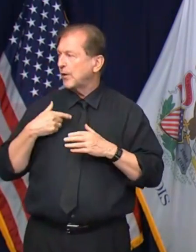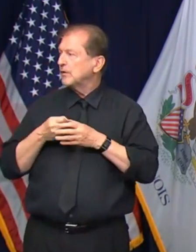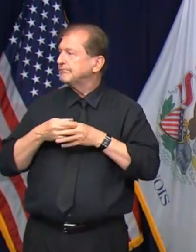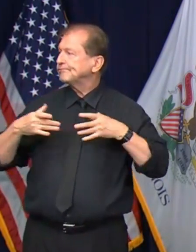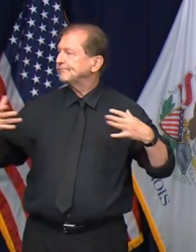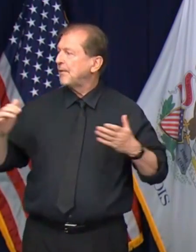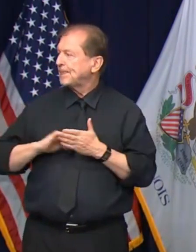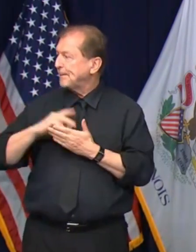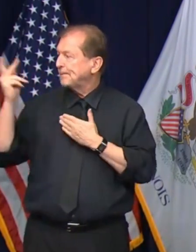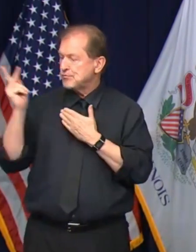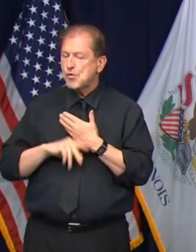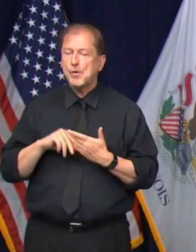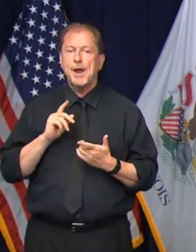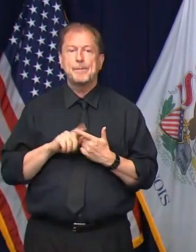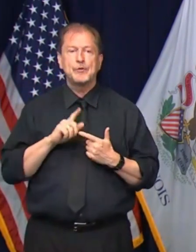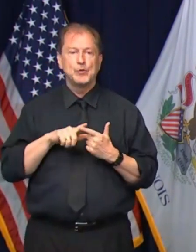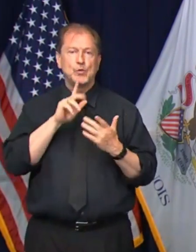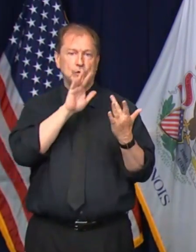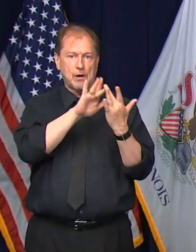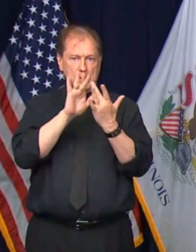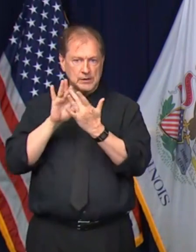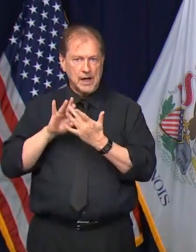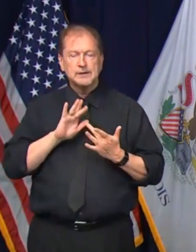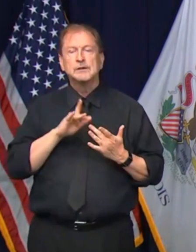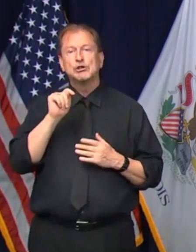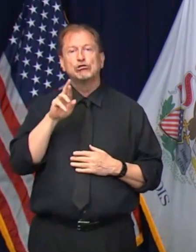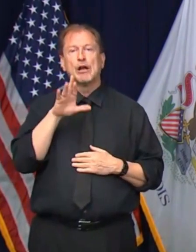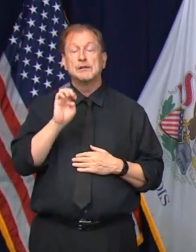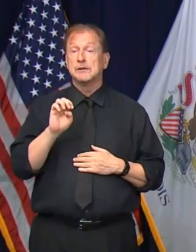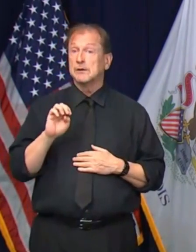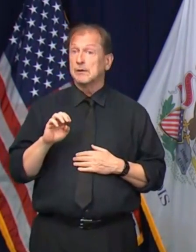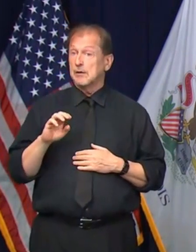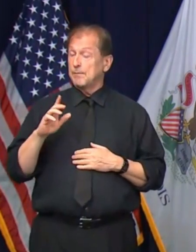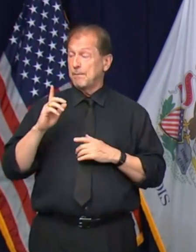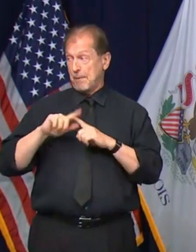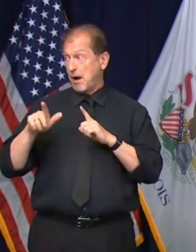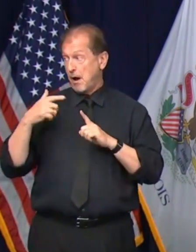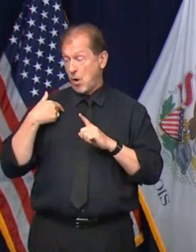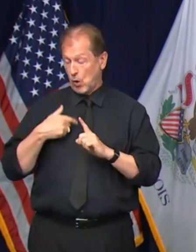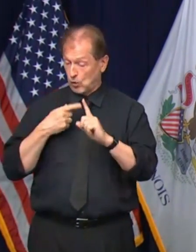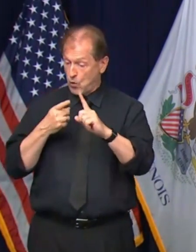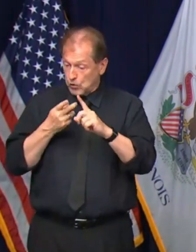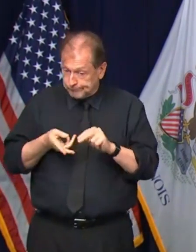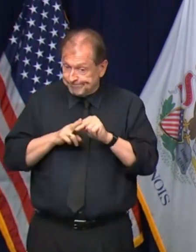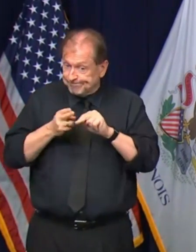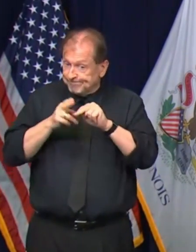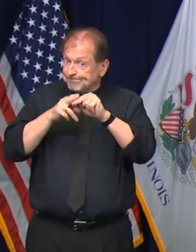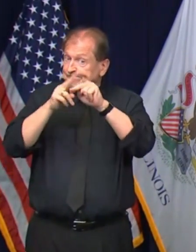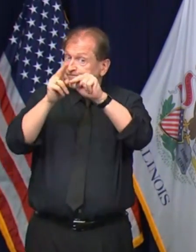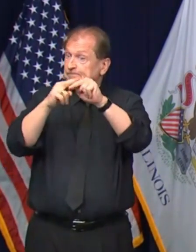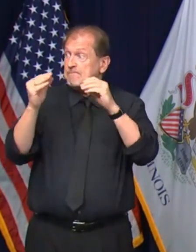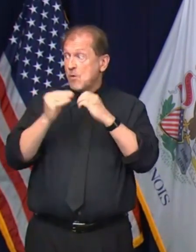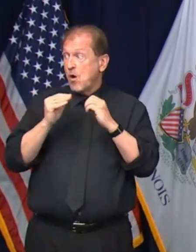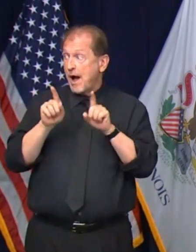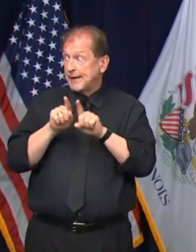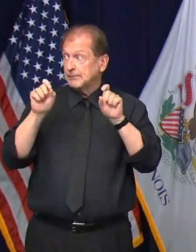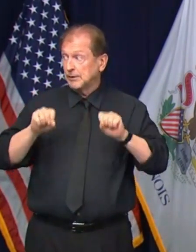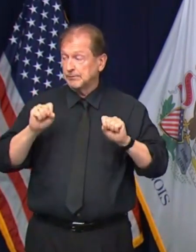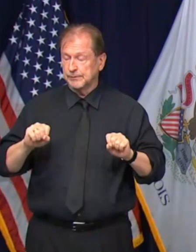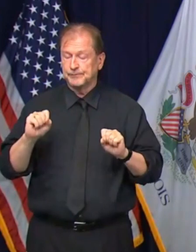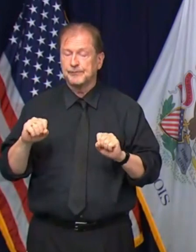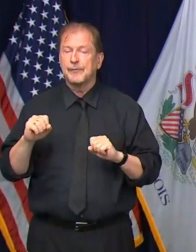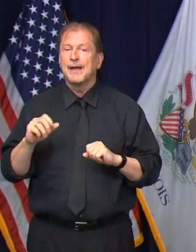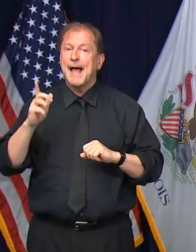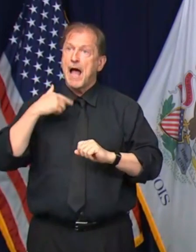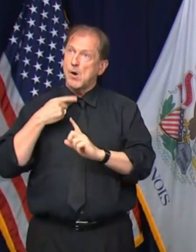but as long as we are making aggressive efforts to increase it, that, frankly, our goal